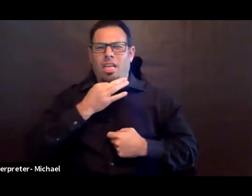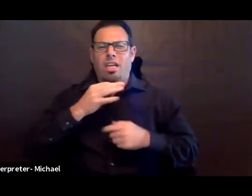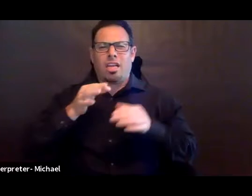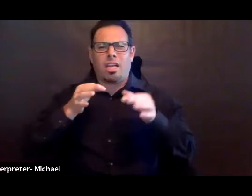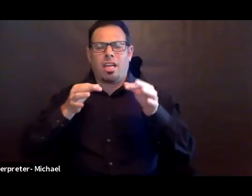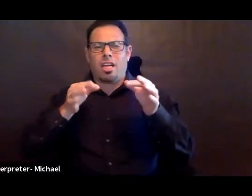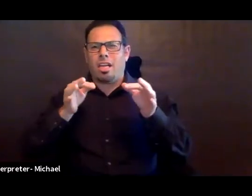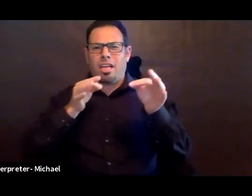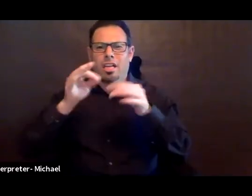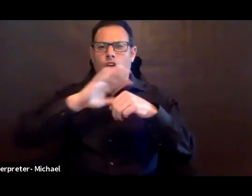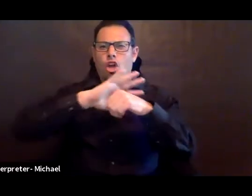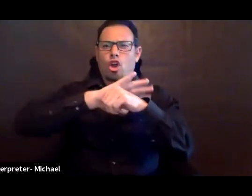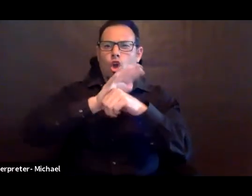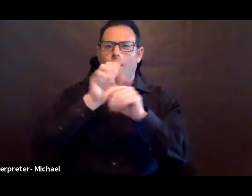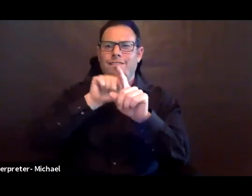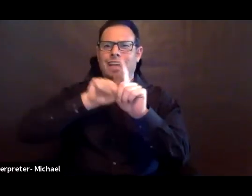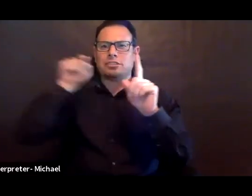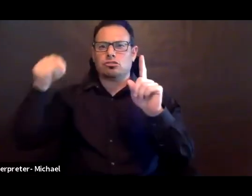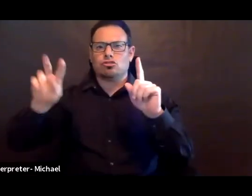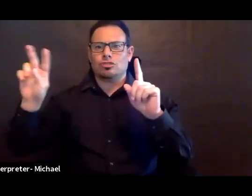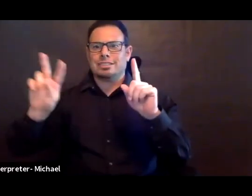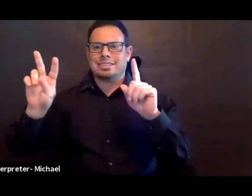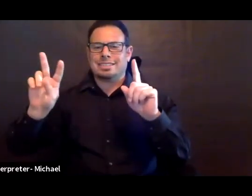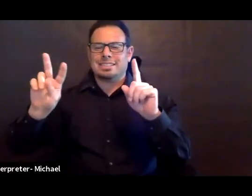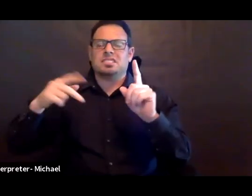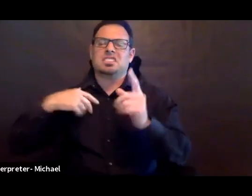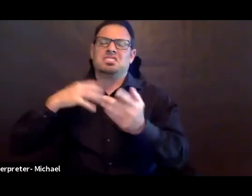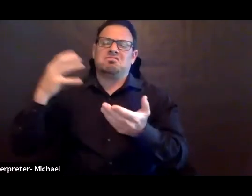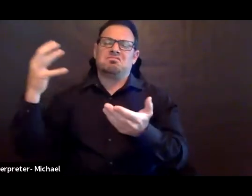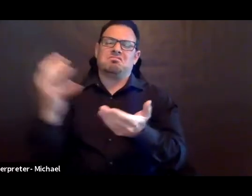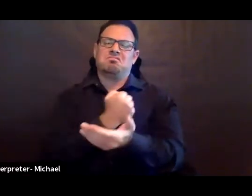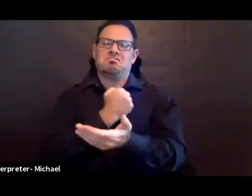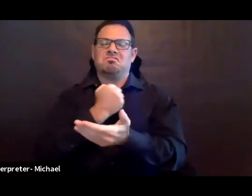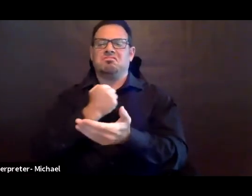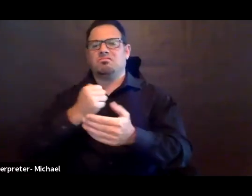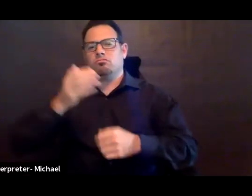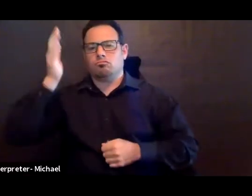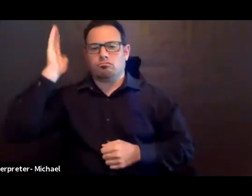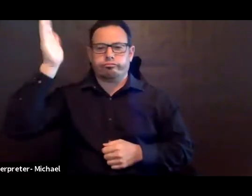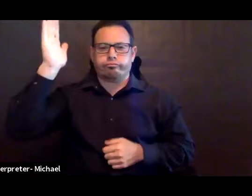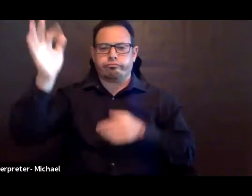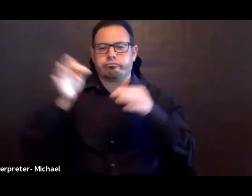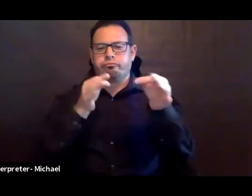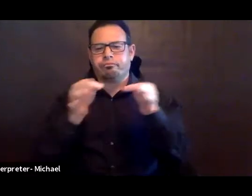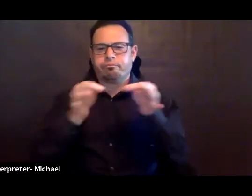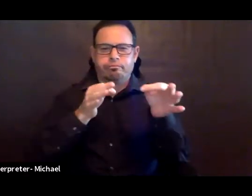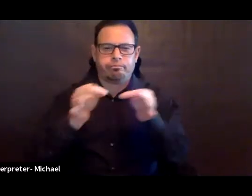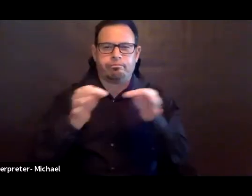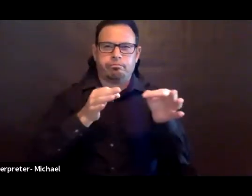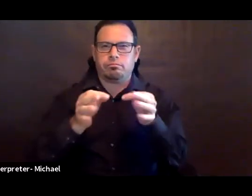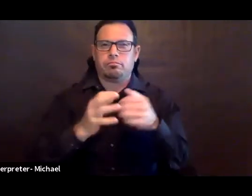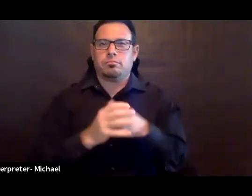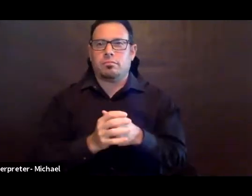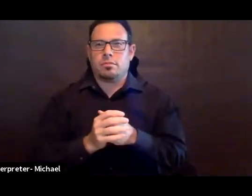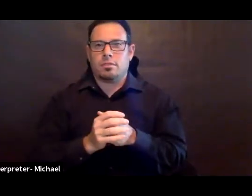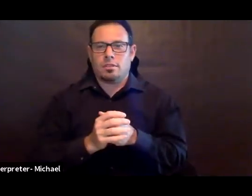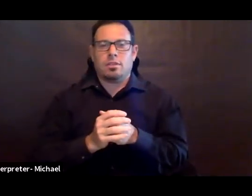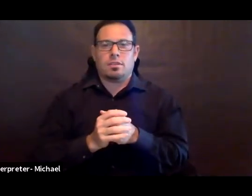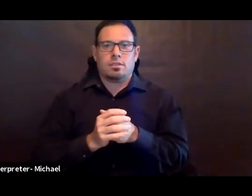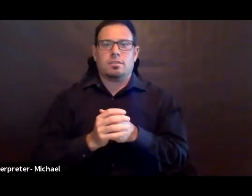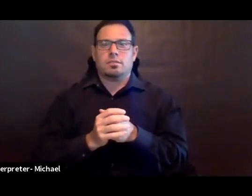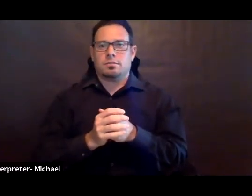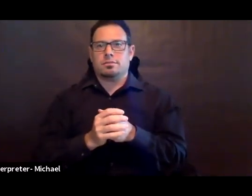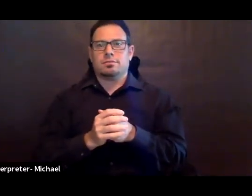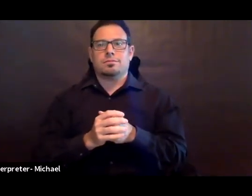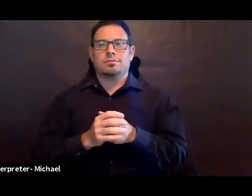a bit more often in the weeks ahead, to connect on developments related to COVID-19 and our pandemic response. So we'll start today's call